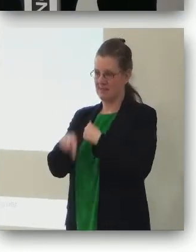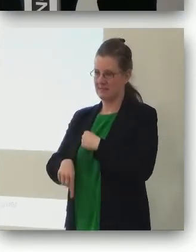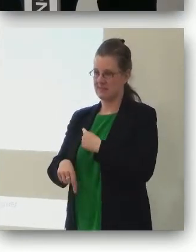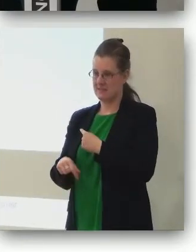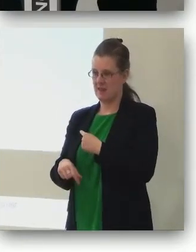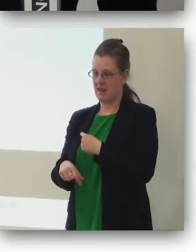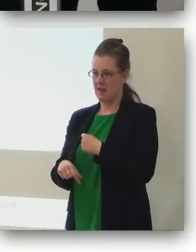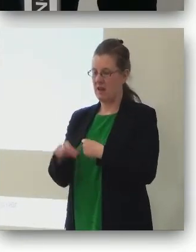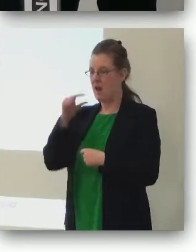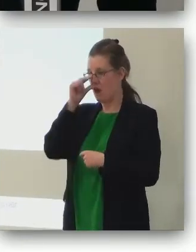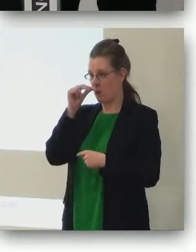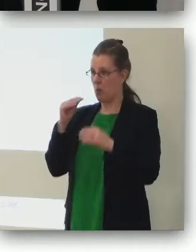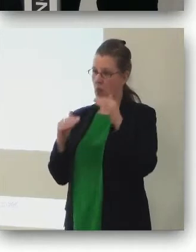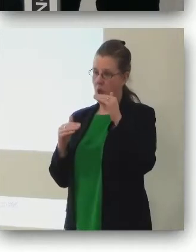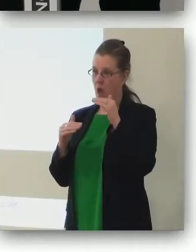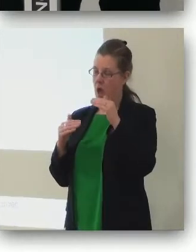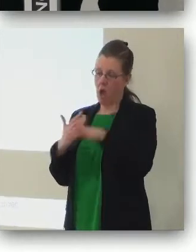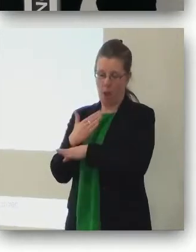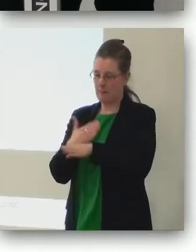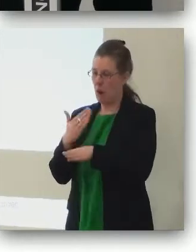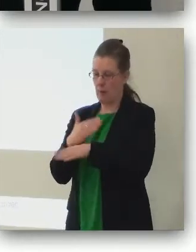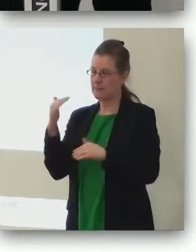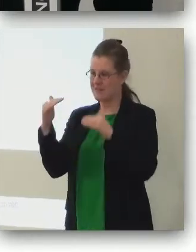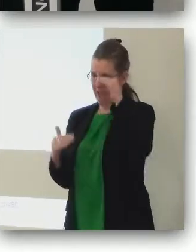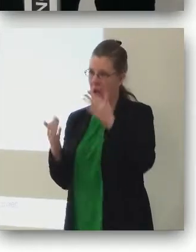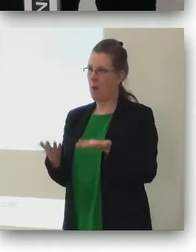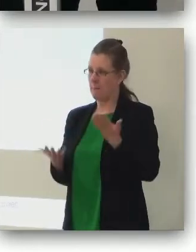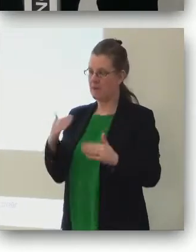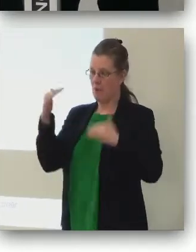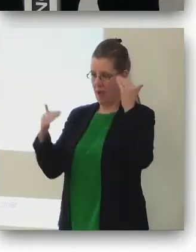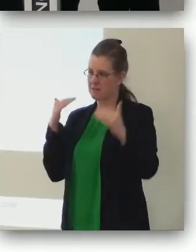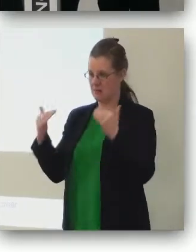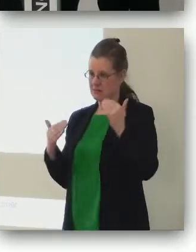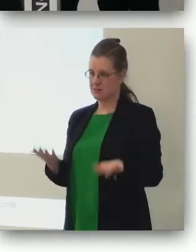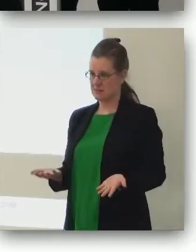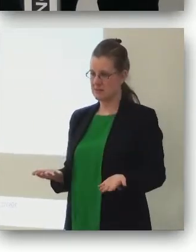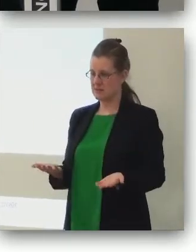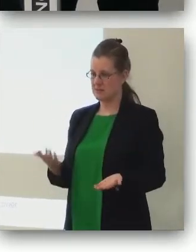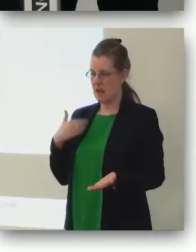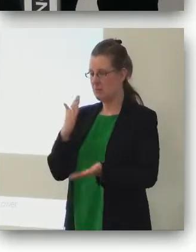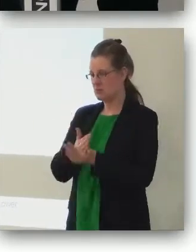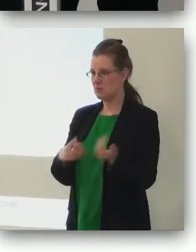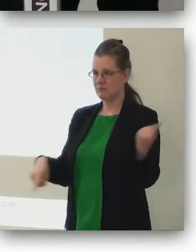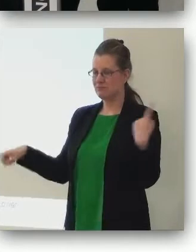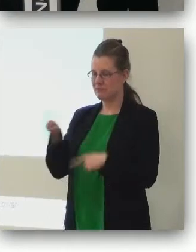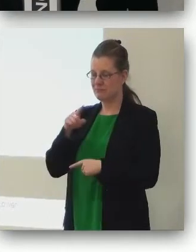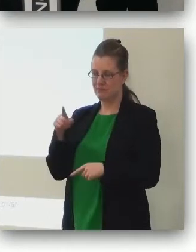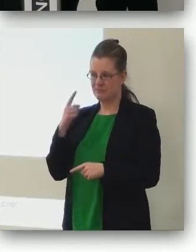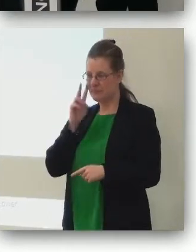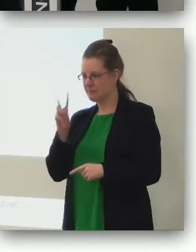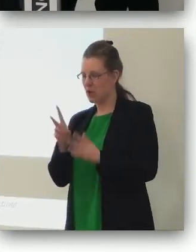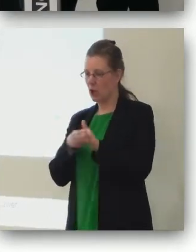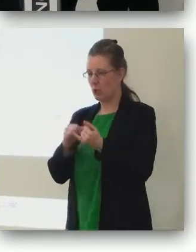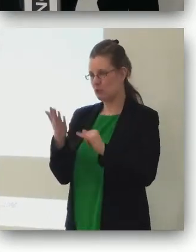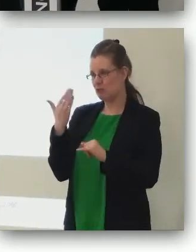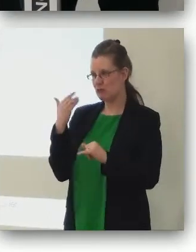So youth unemployment is higher than adult unemployment. So I'm sure we've all heard in the news recently that